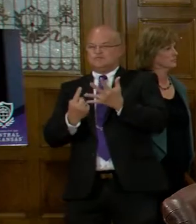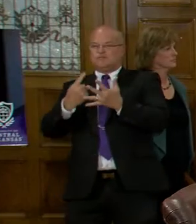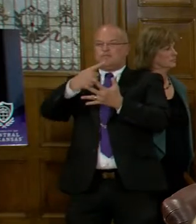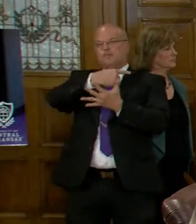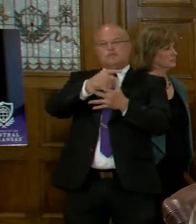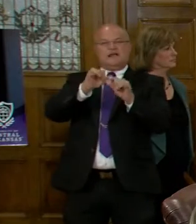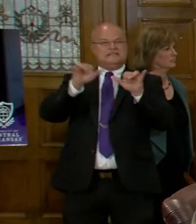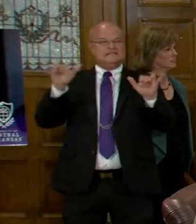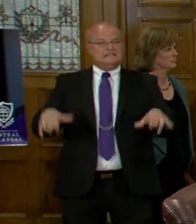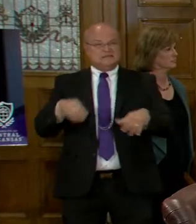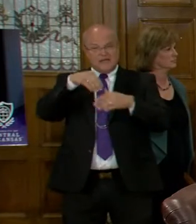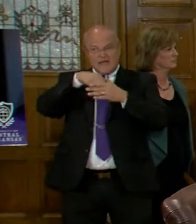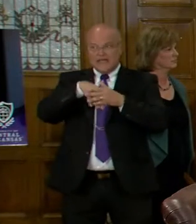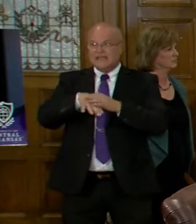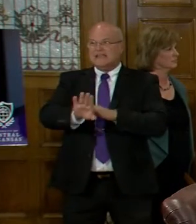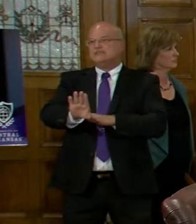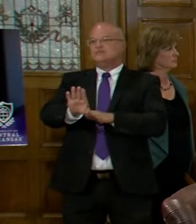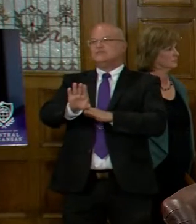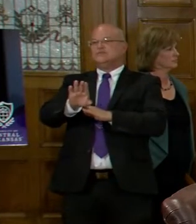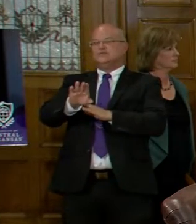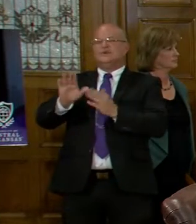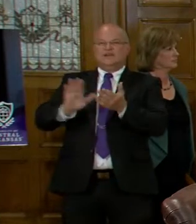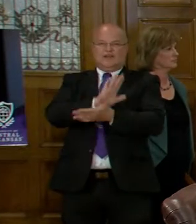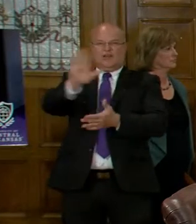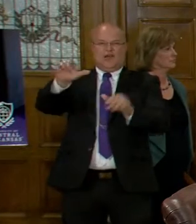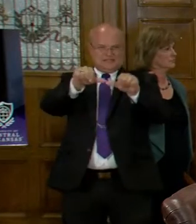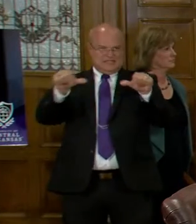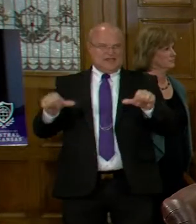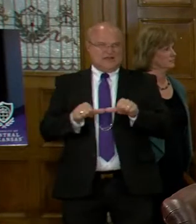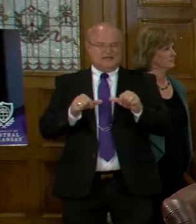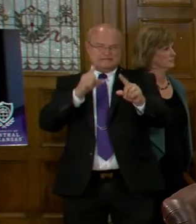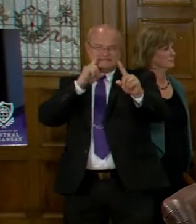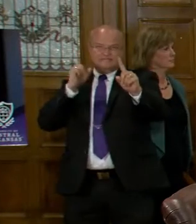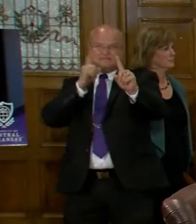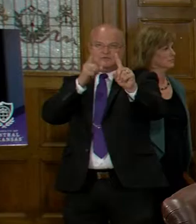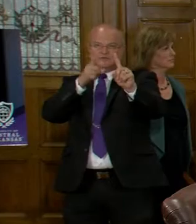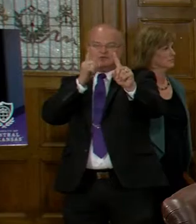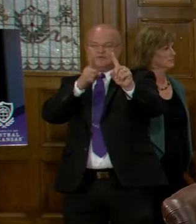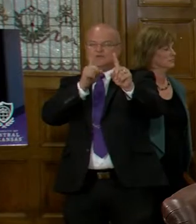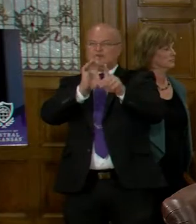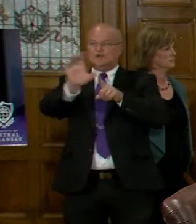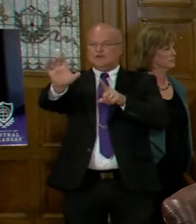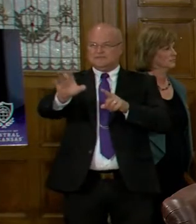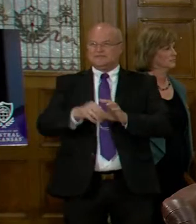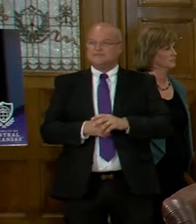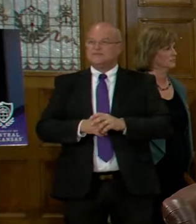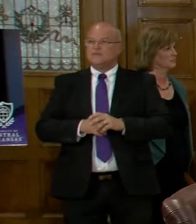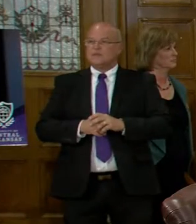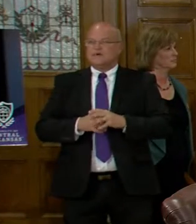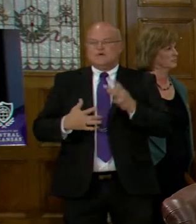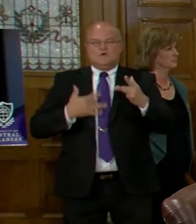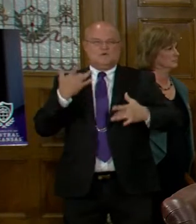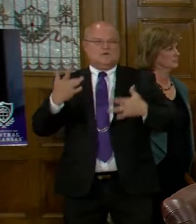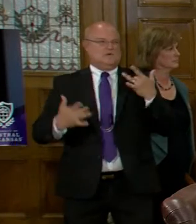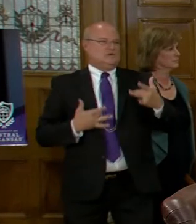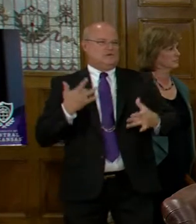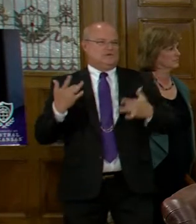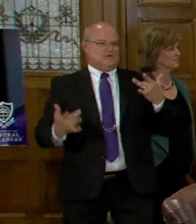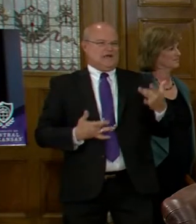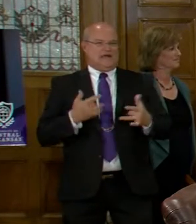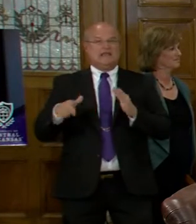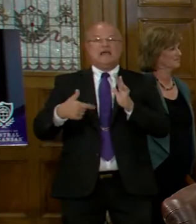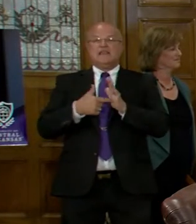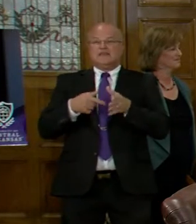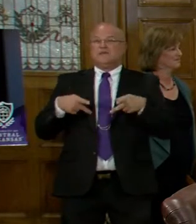K-12 system and into the higher education settings to pursue their goals and their careers. We're very excited about this. This is